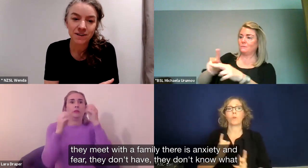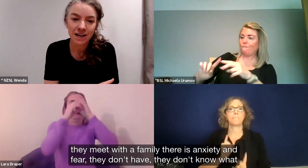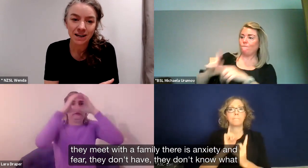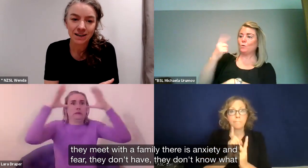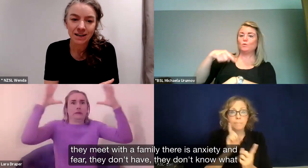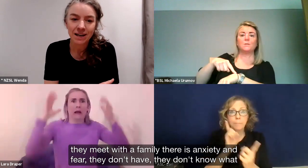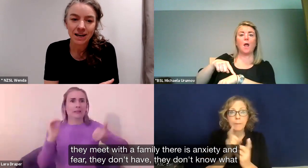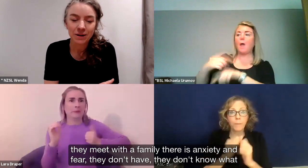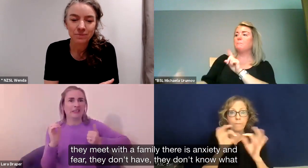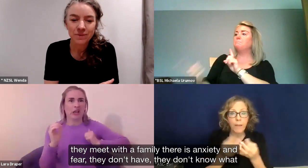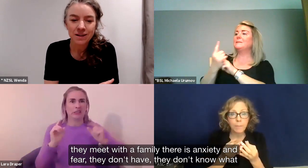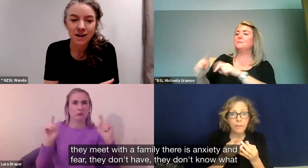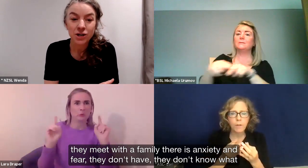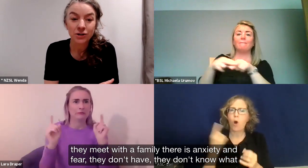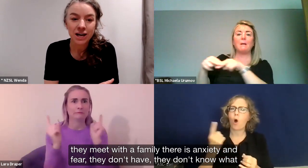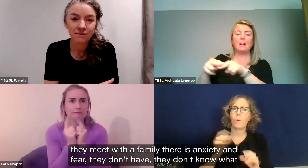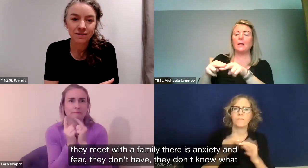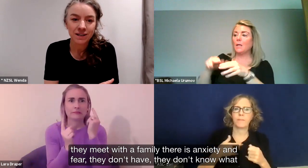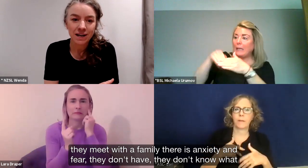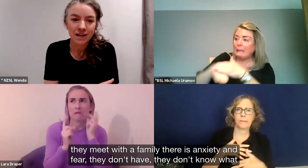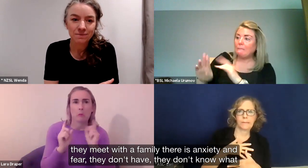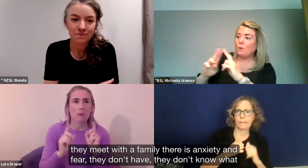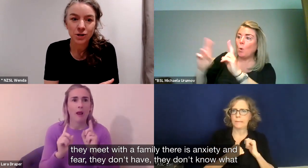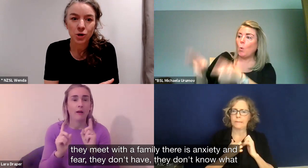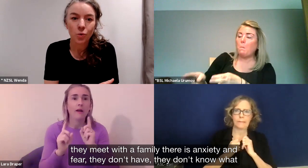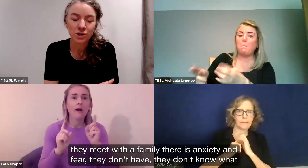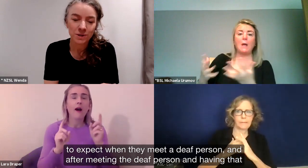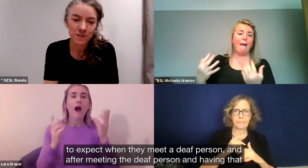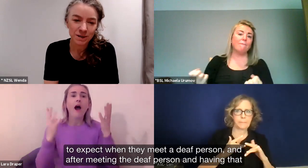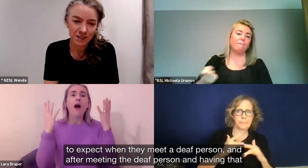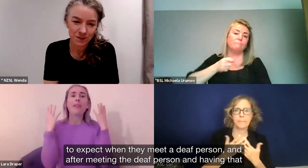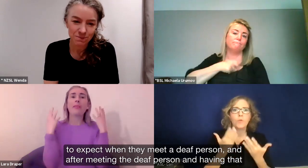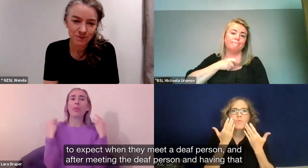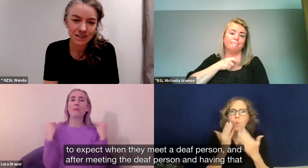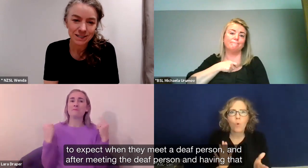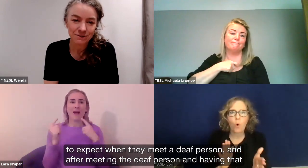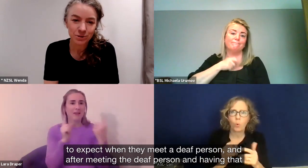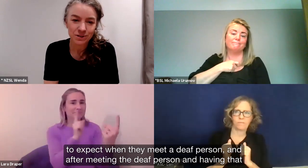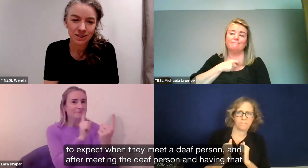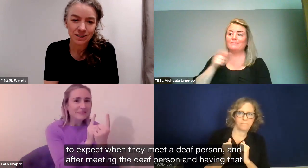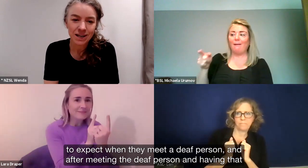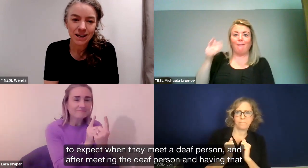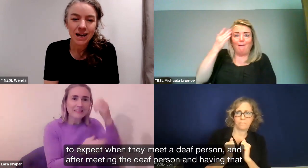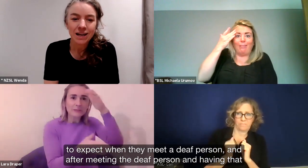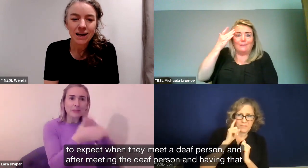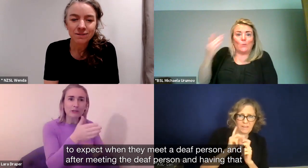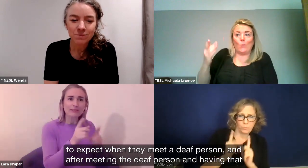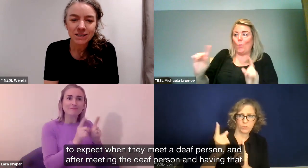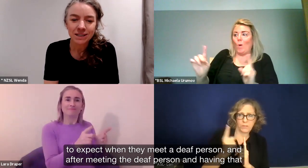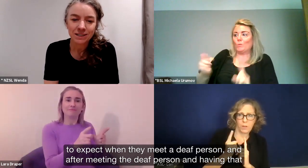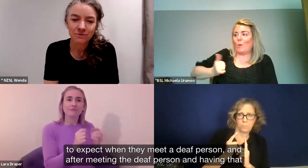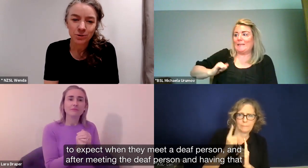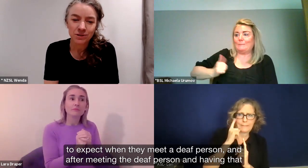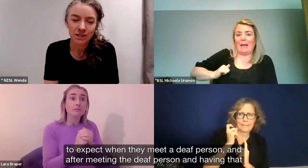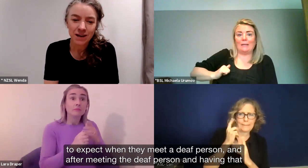and fear. They don't have, they don't know what to expect when they meet a deaf person. And after